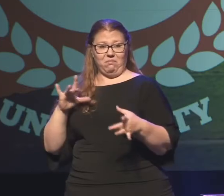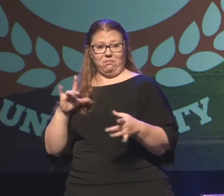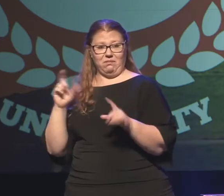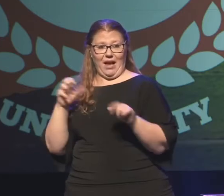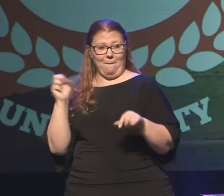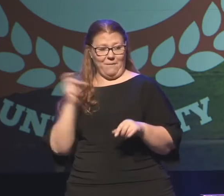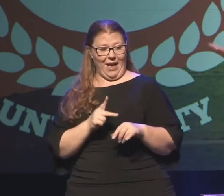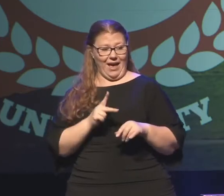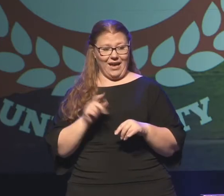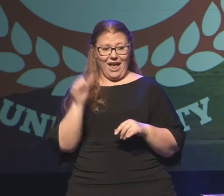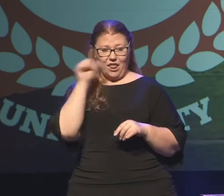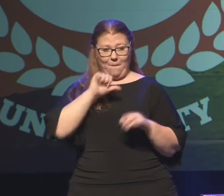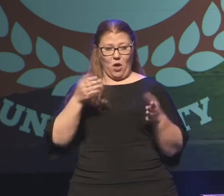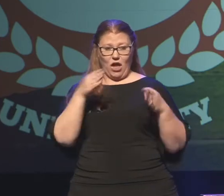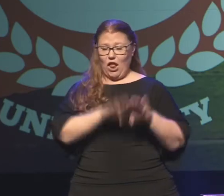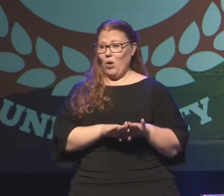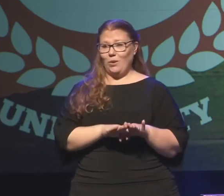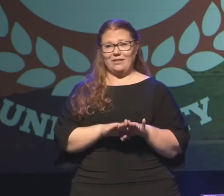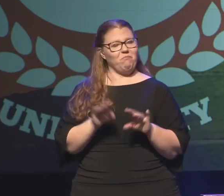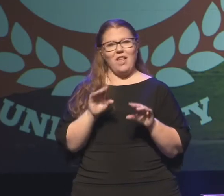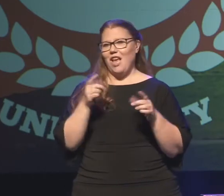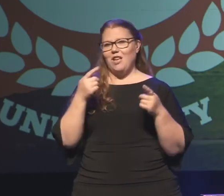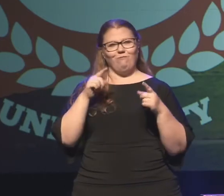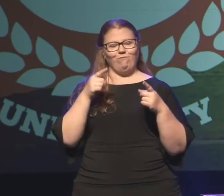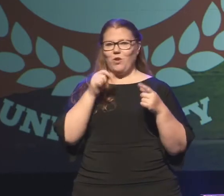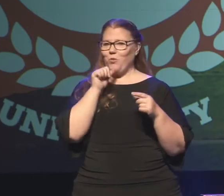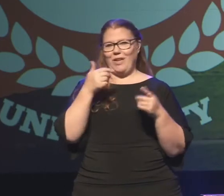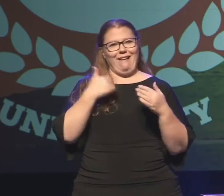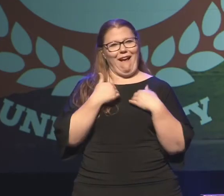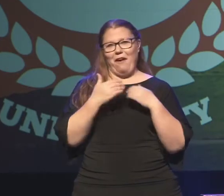closed, there would be no country music.